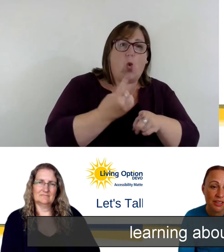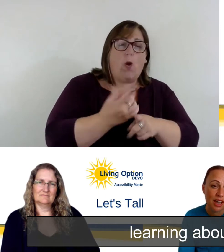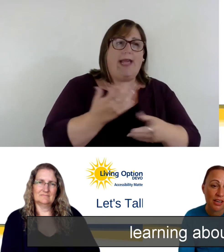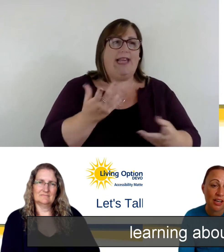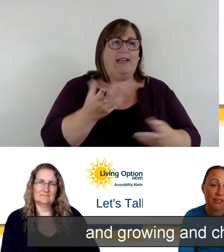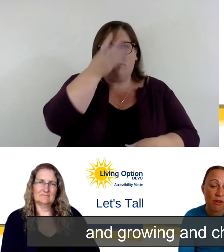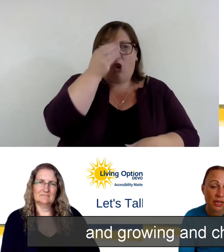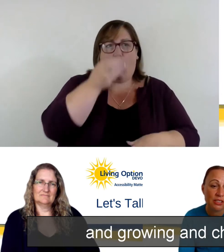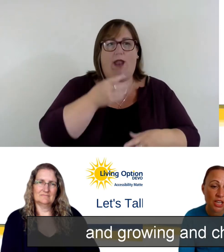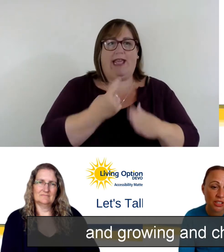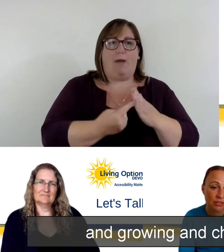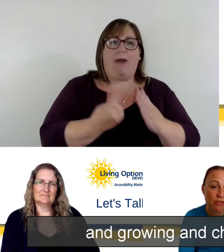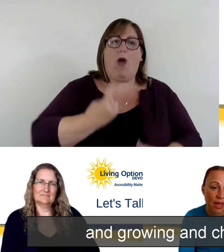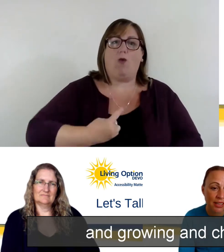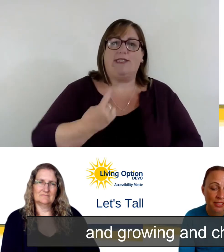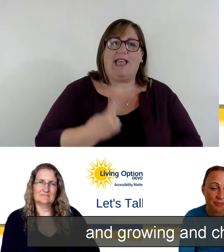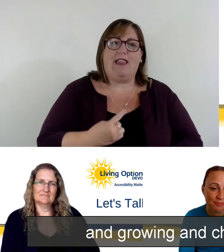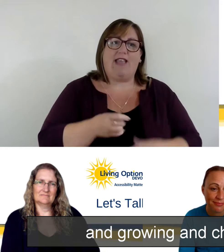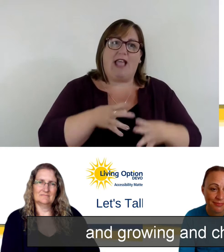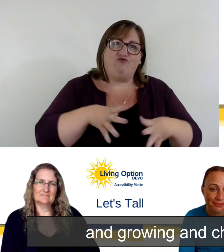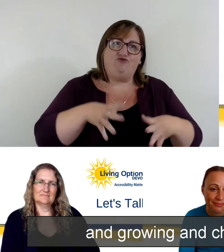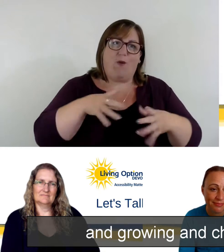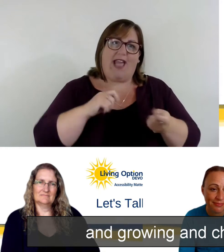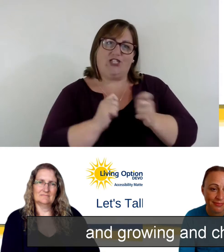ourselves, and growing and changing from that.